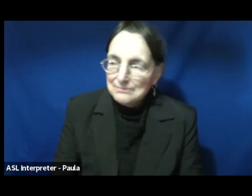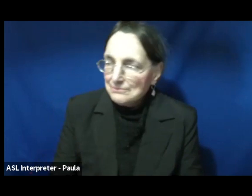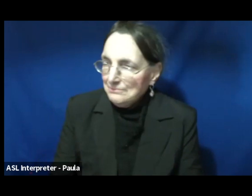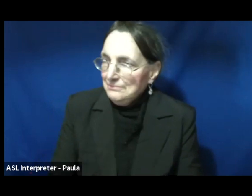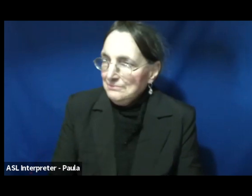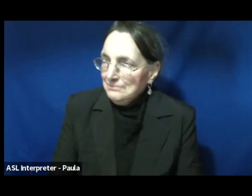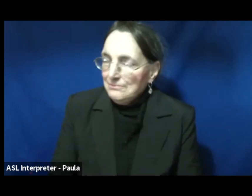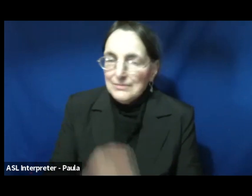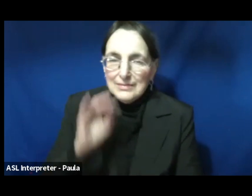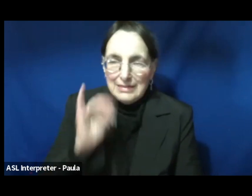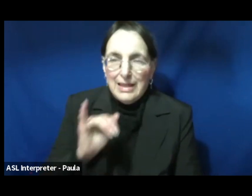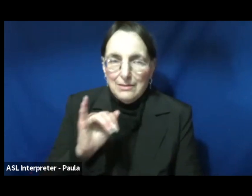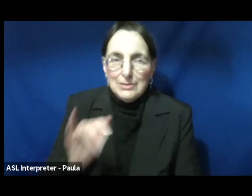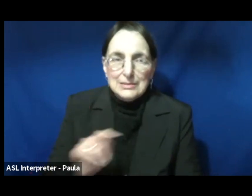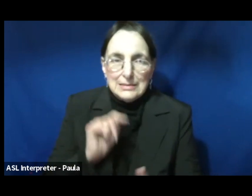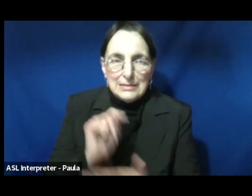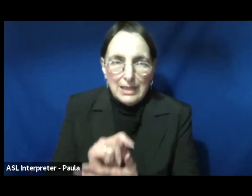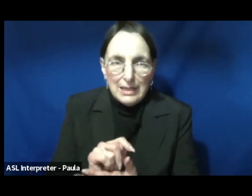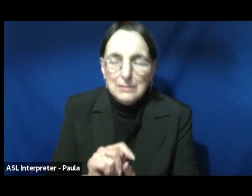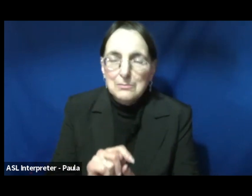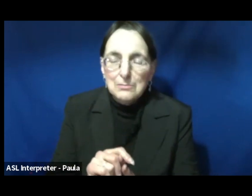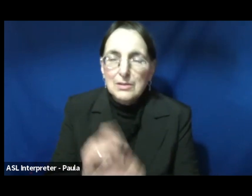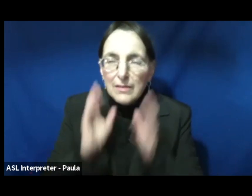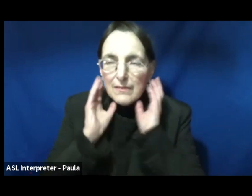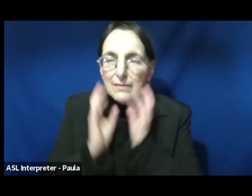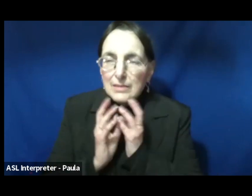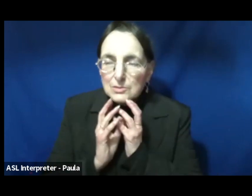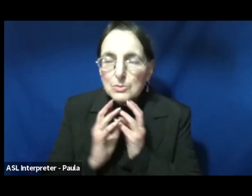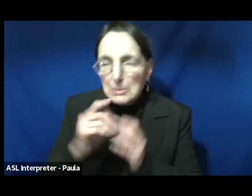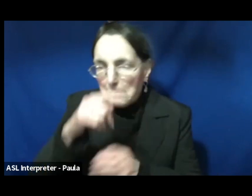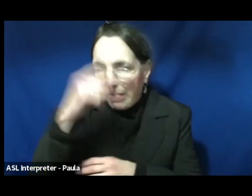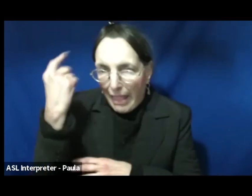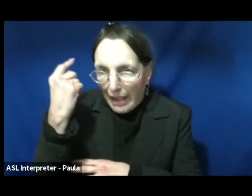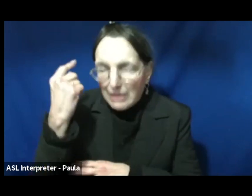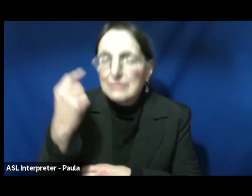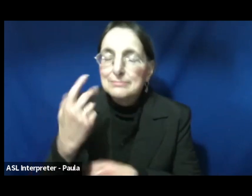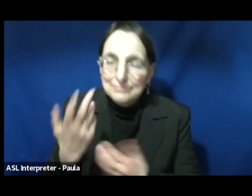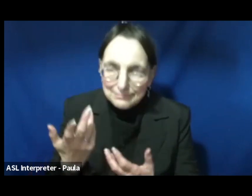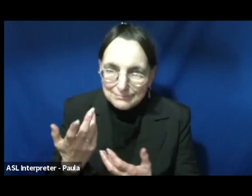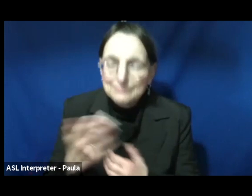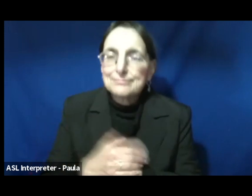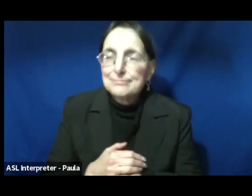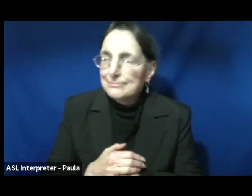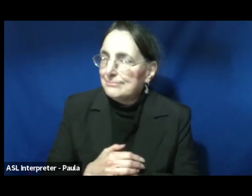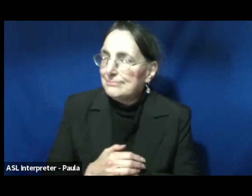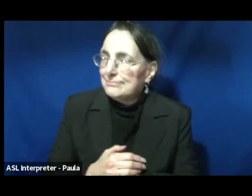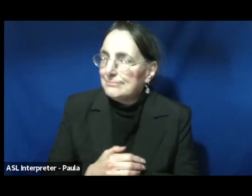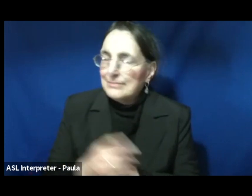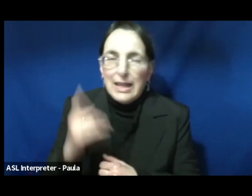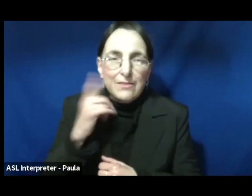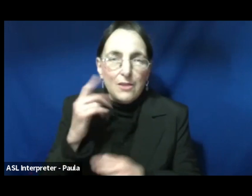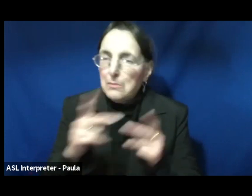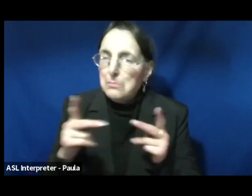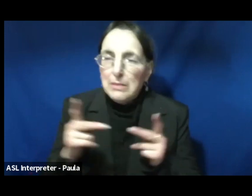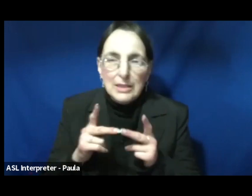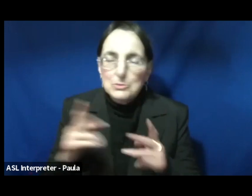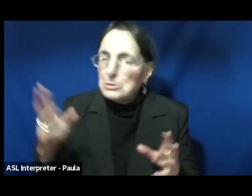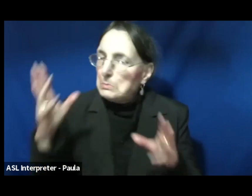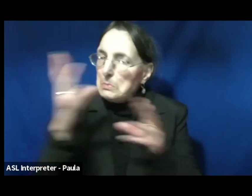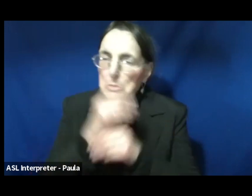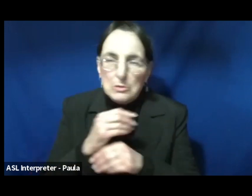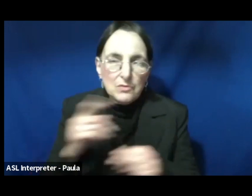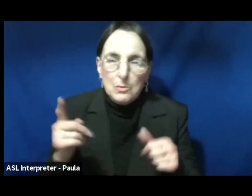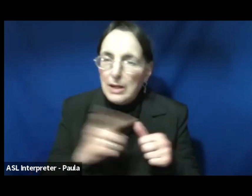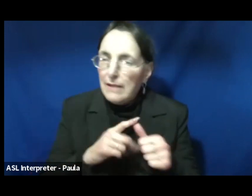that was a time ago. This was all black and so on. And I thought the place was magnificent when I first